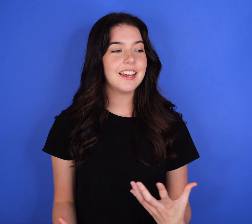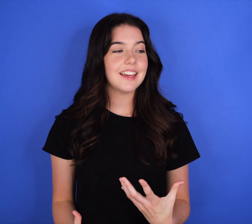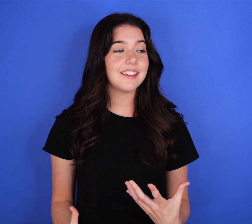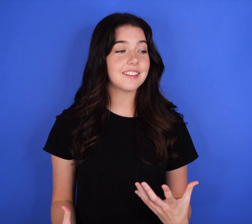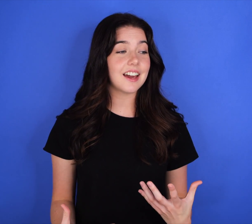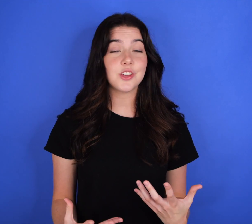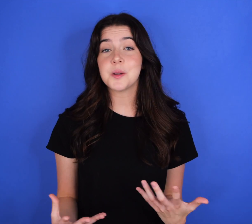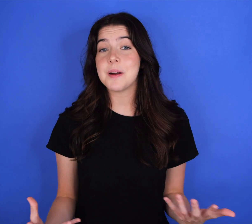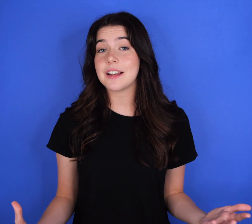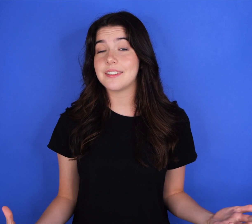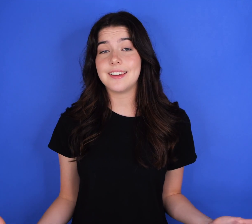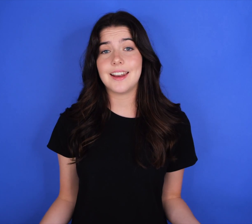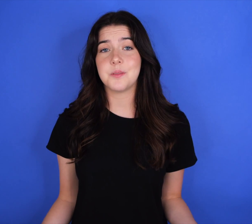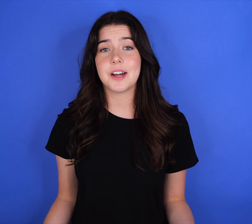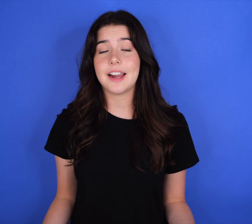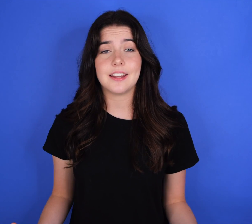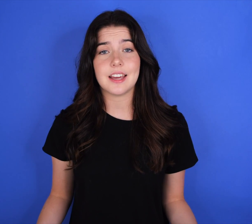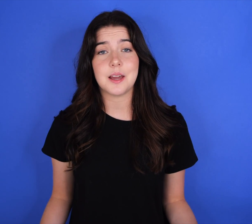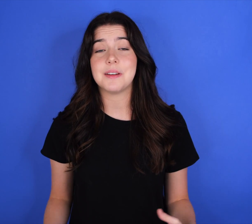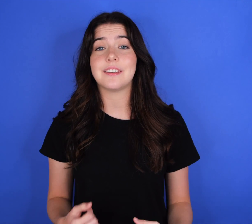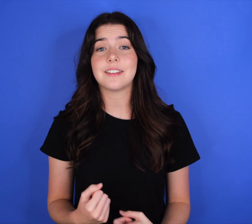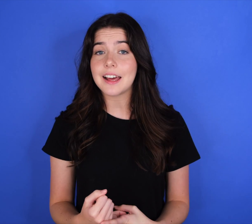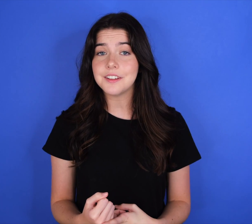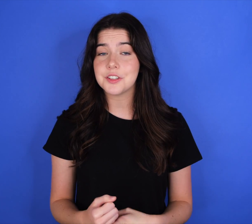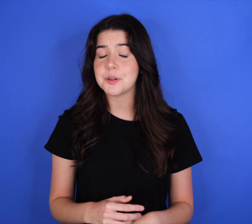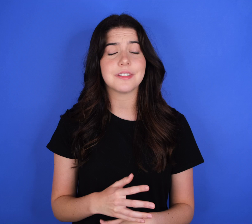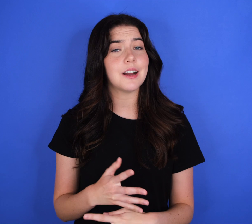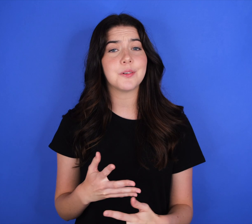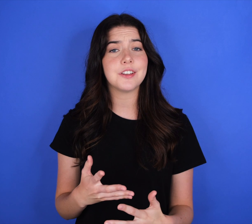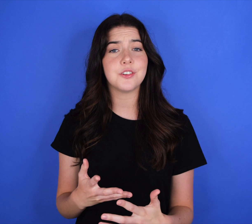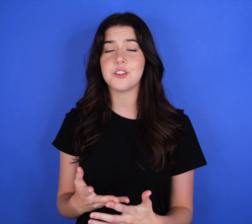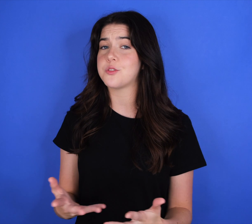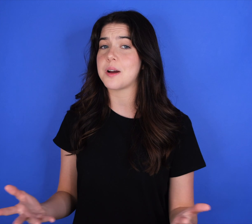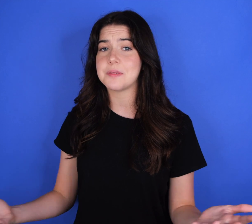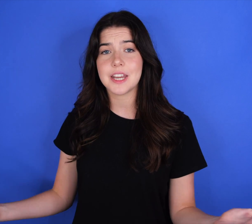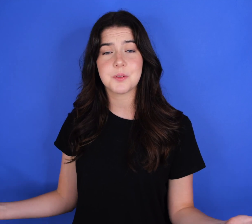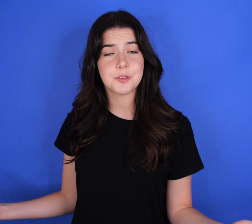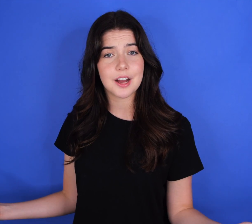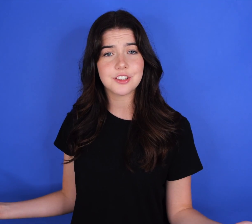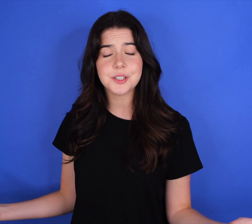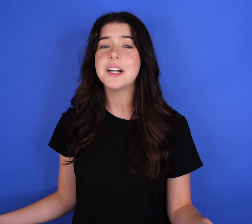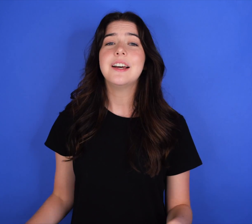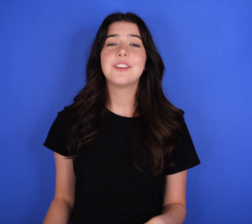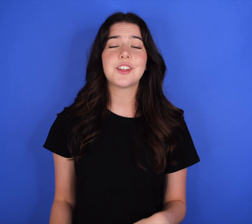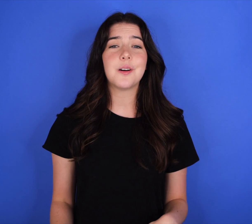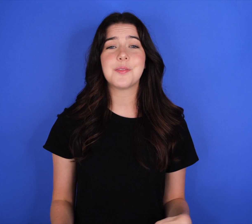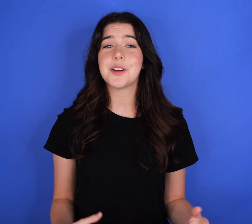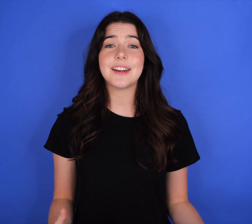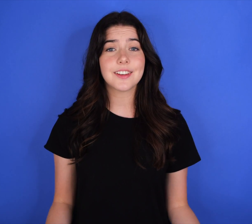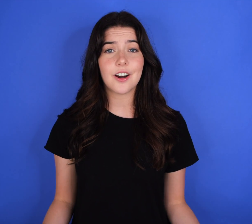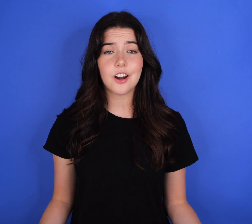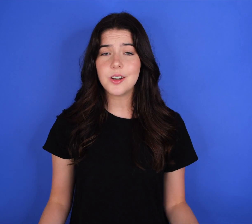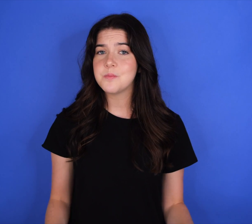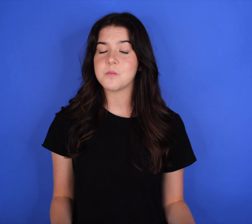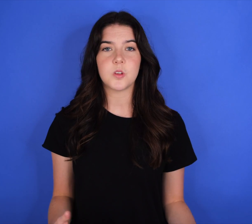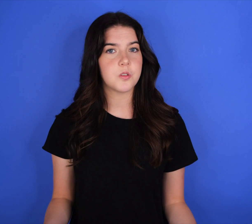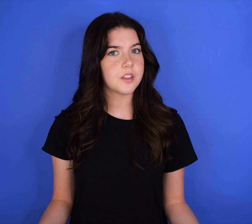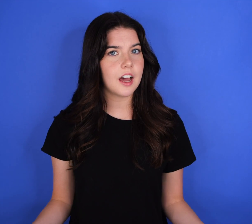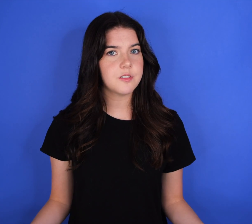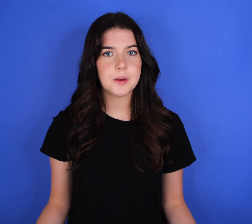is that you can practice it anywhere, anytime. It's silent, so it's not going to disrupt anyone around you. So if you're in the car, go through the alphabet,